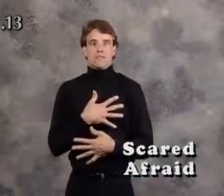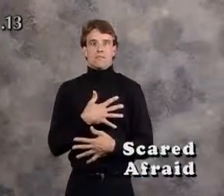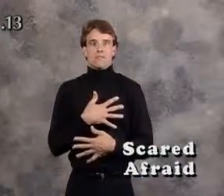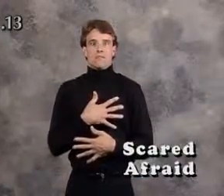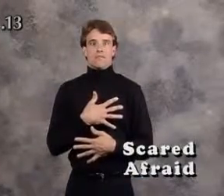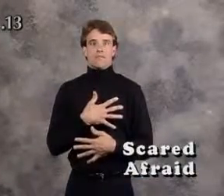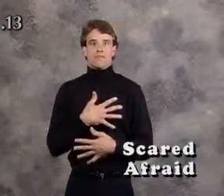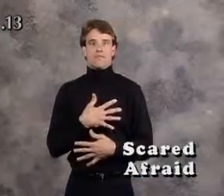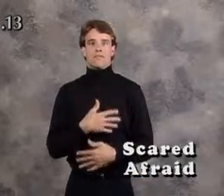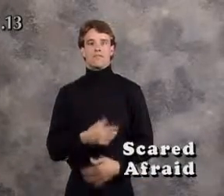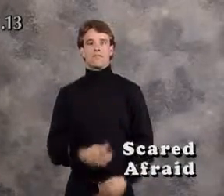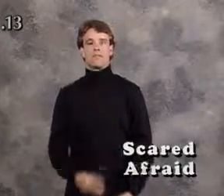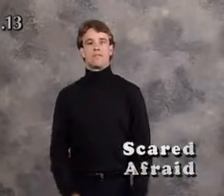Scared or afraid.